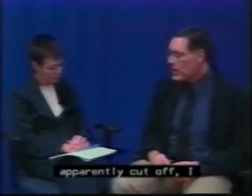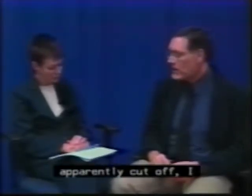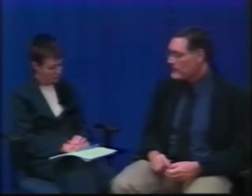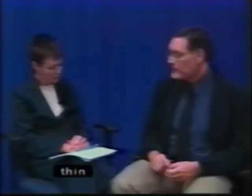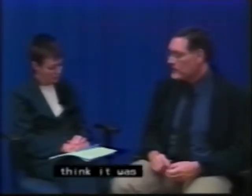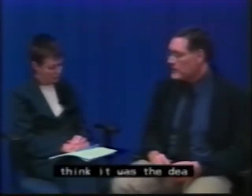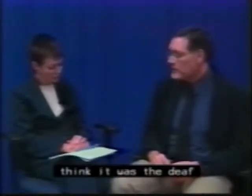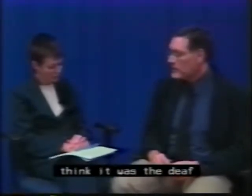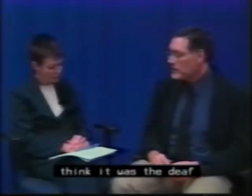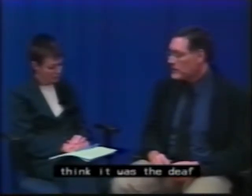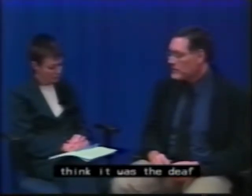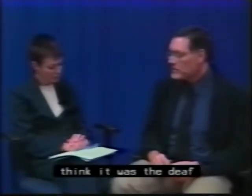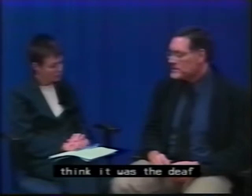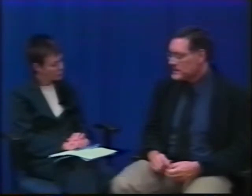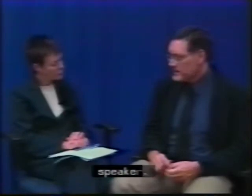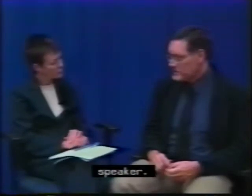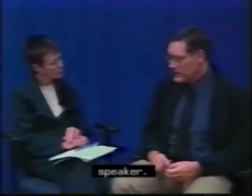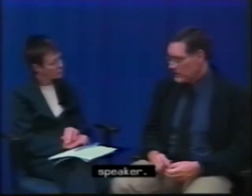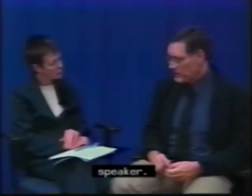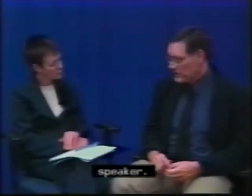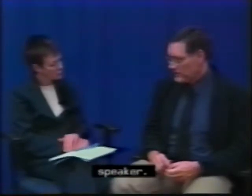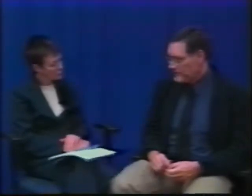off, I think it was the deaf speaker.